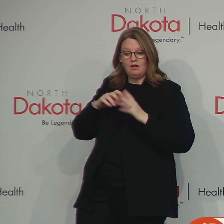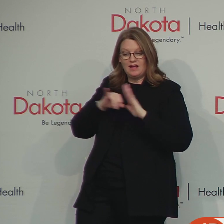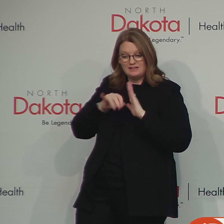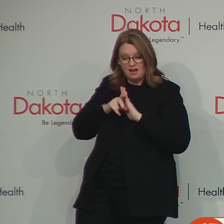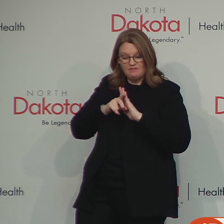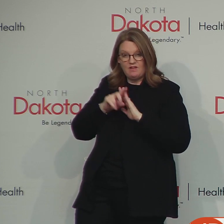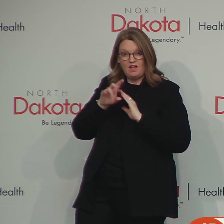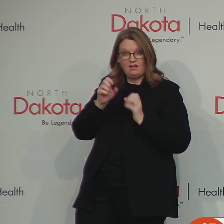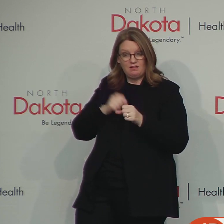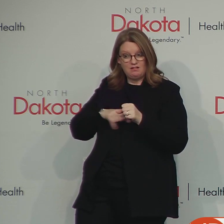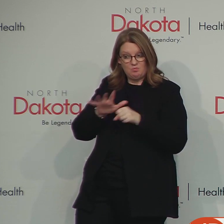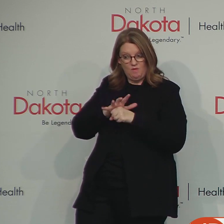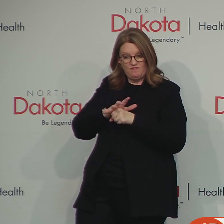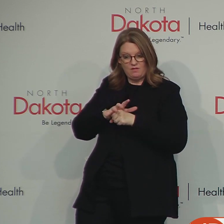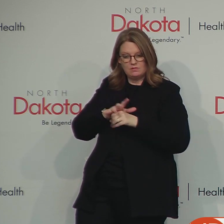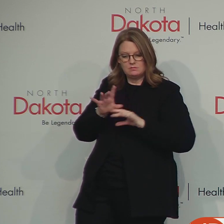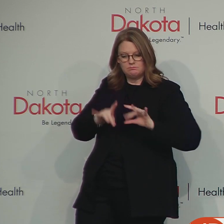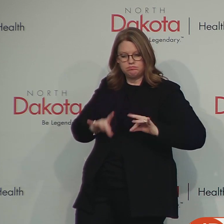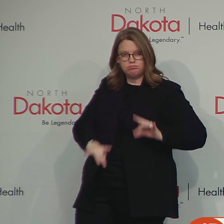disease.